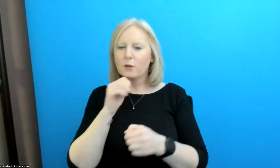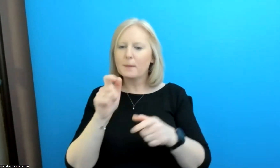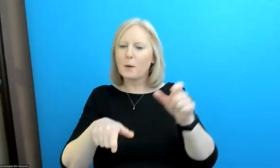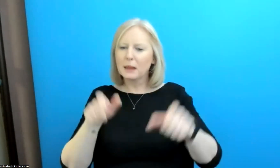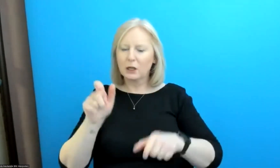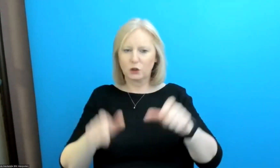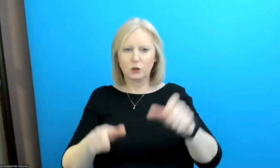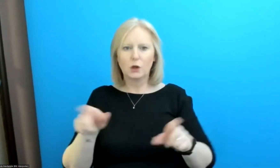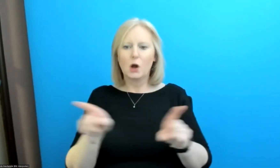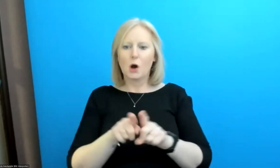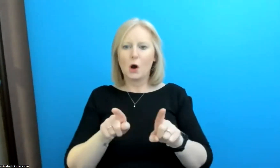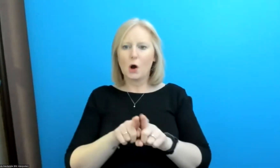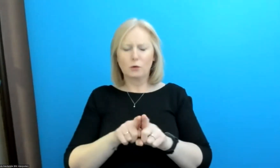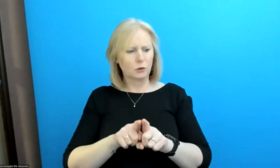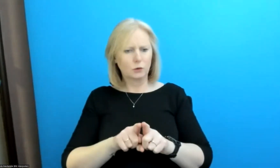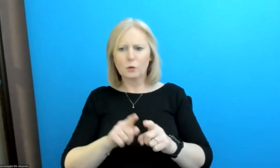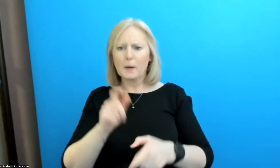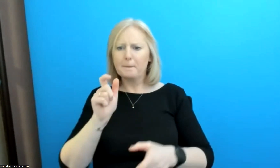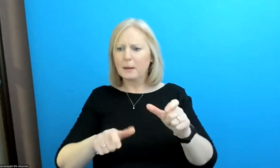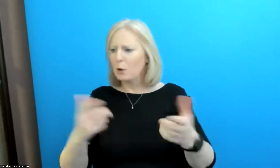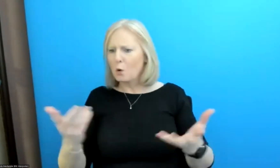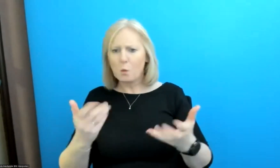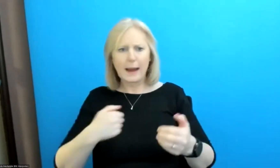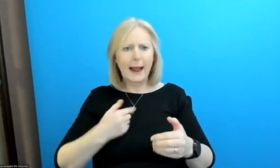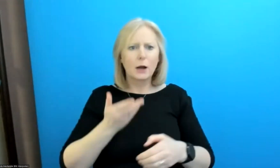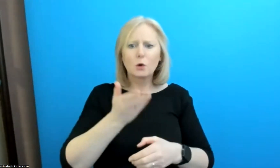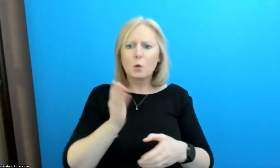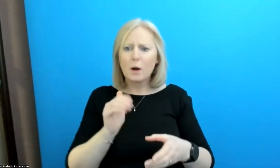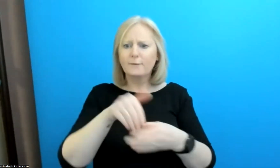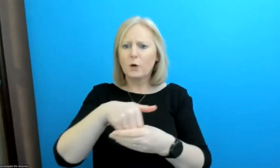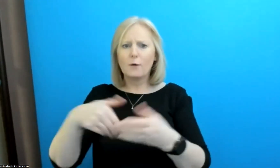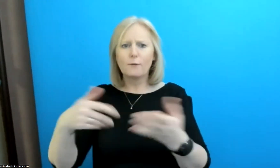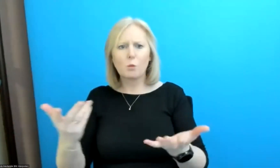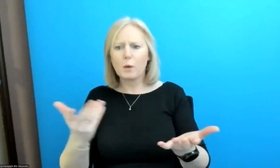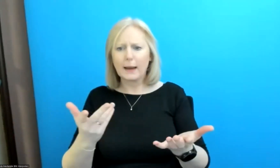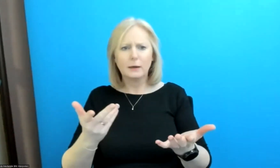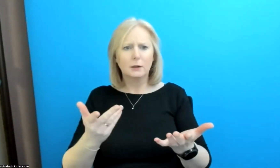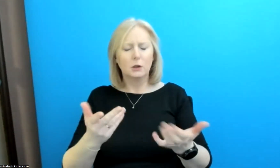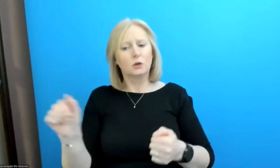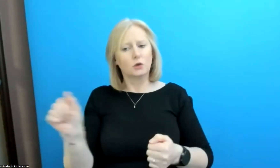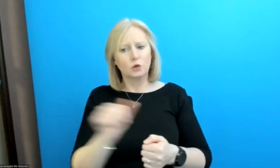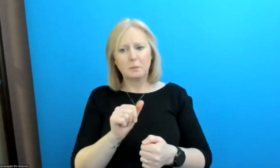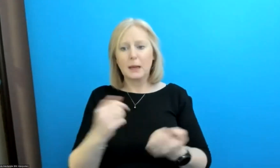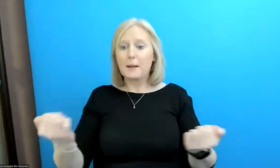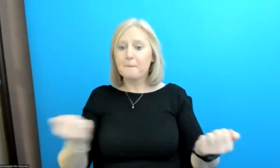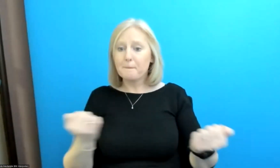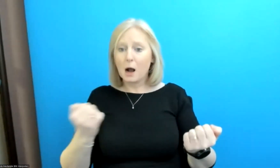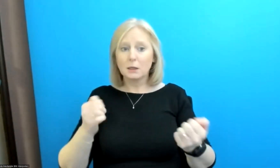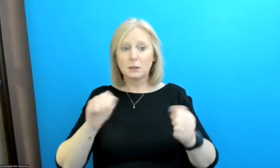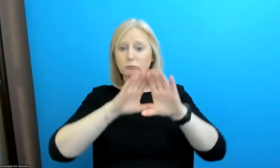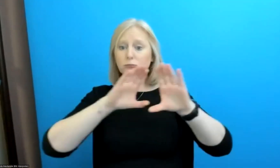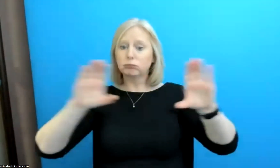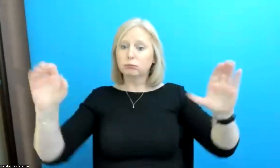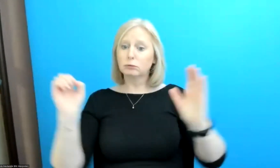where they can engage in this type of event, where, could they publicise it on buses or trains or something, so as to let people,